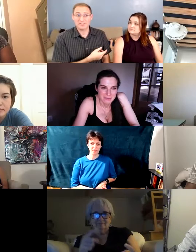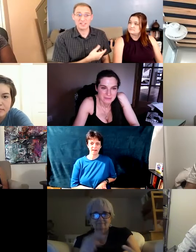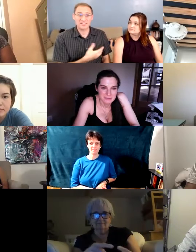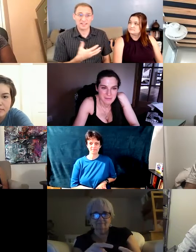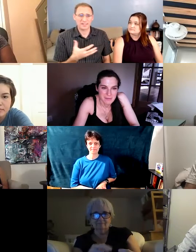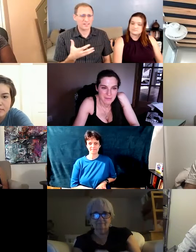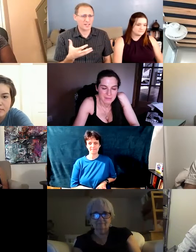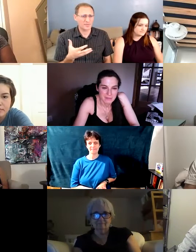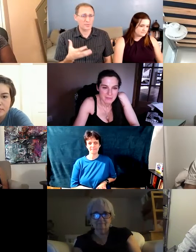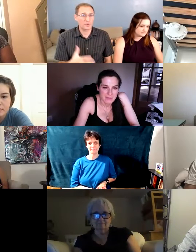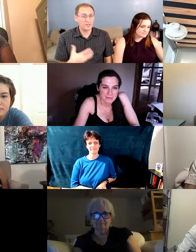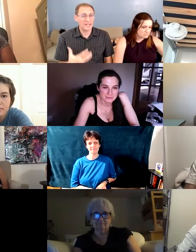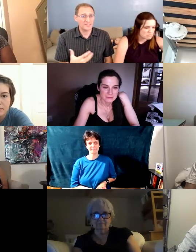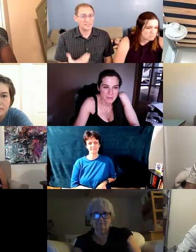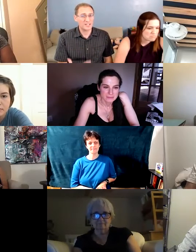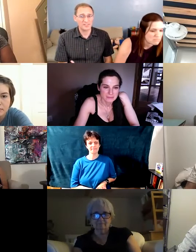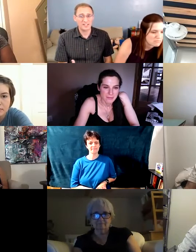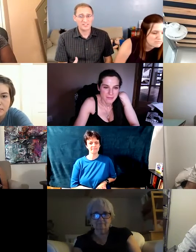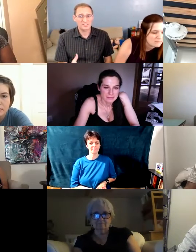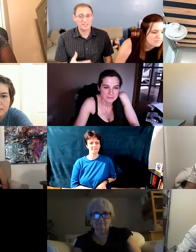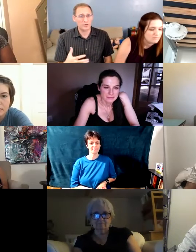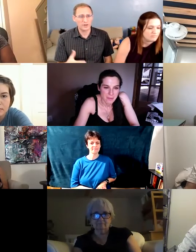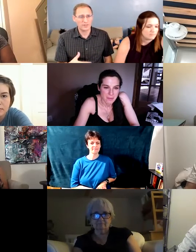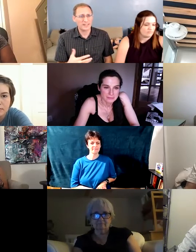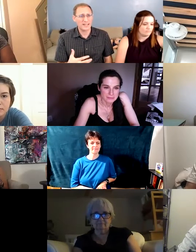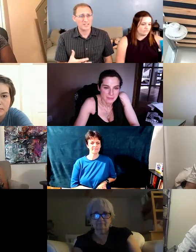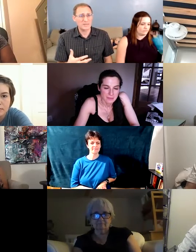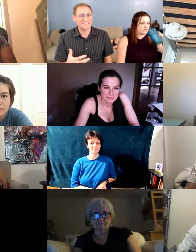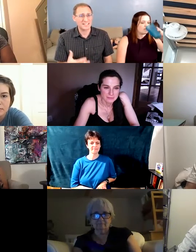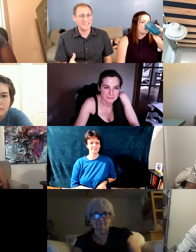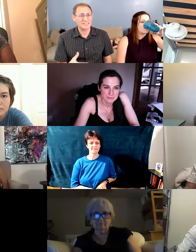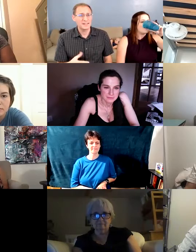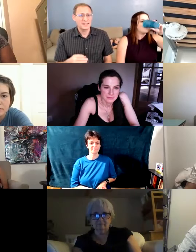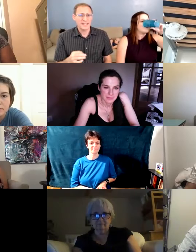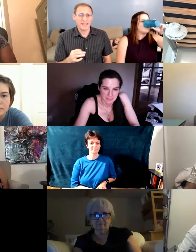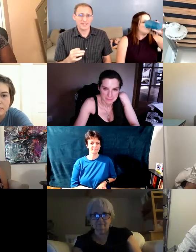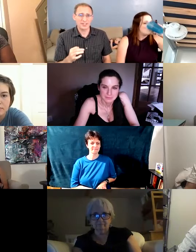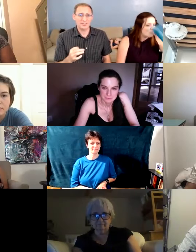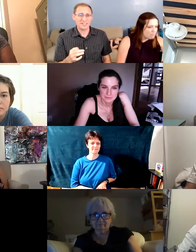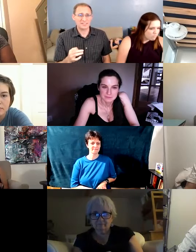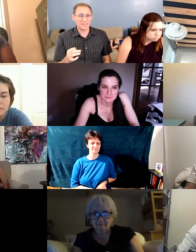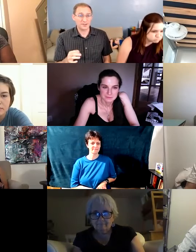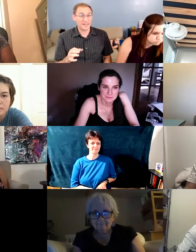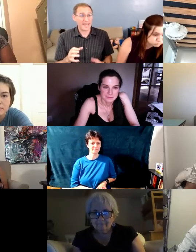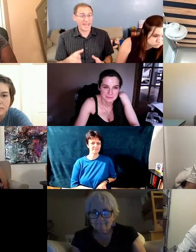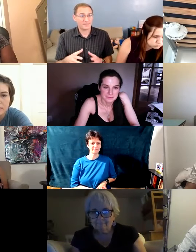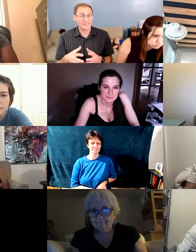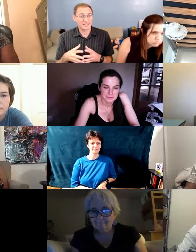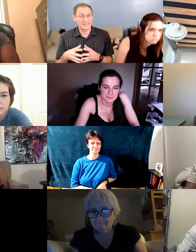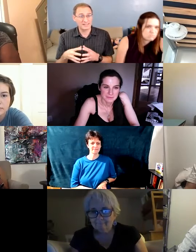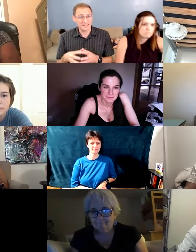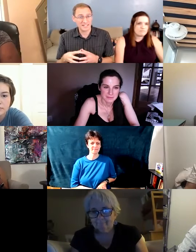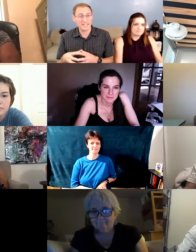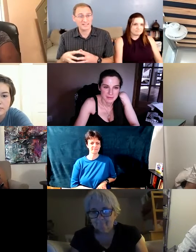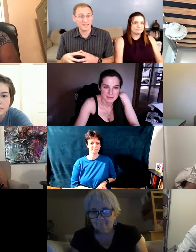of what she was saying is like, the more you have these conversations, the more they kind of make sense. And you don't necessarily have to